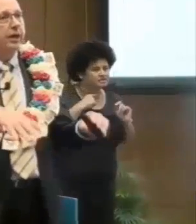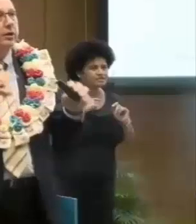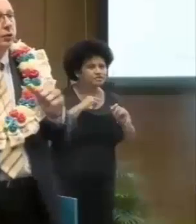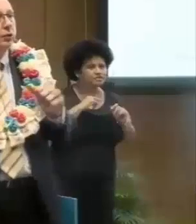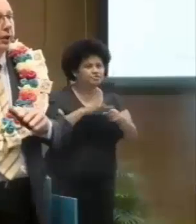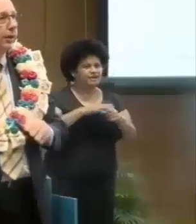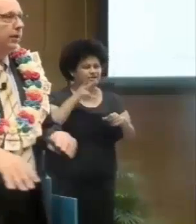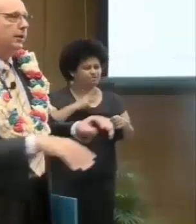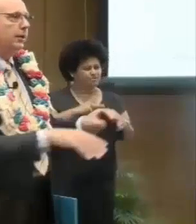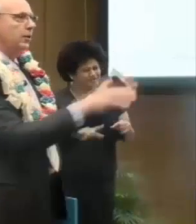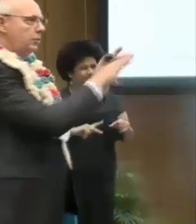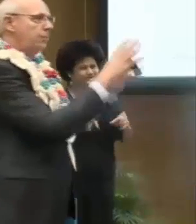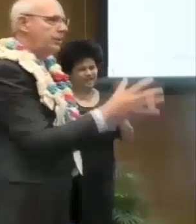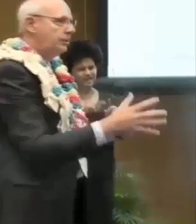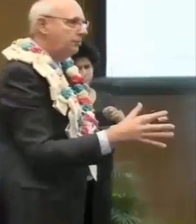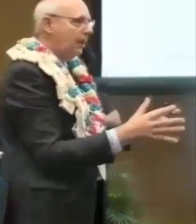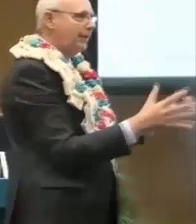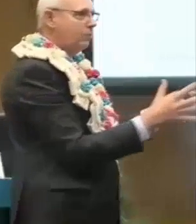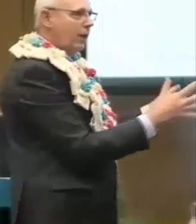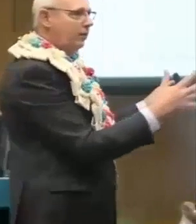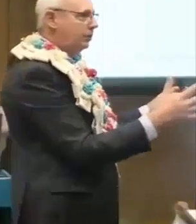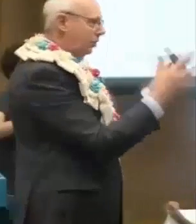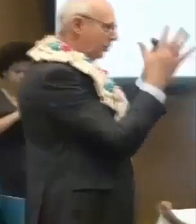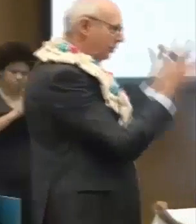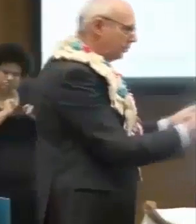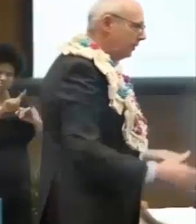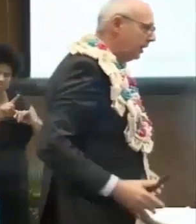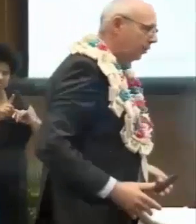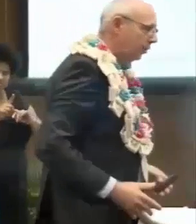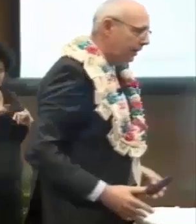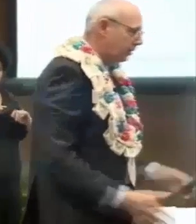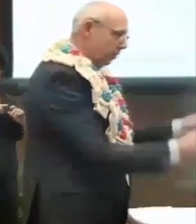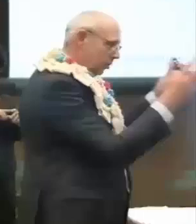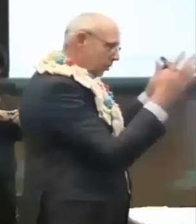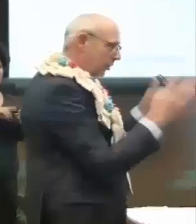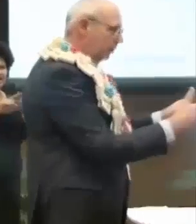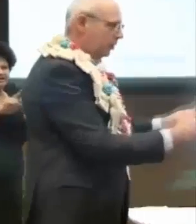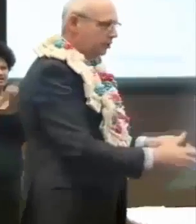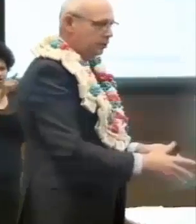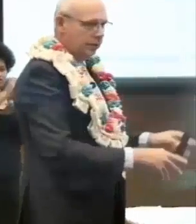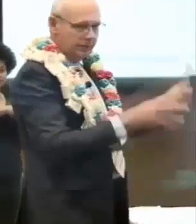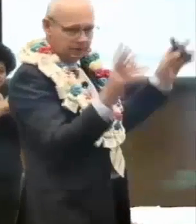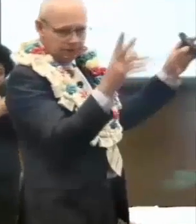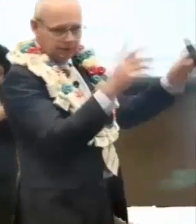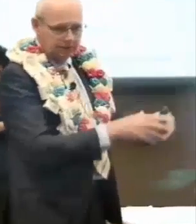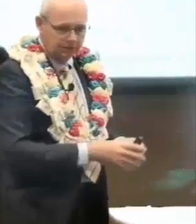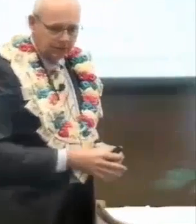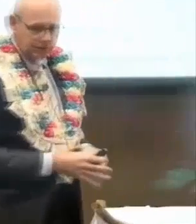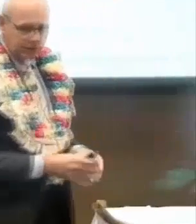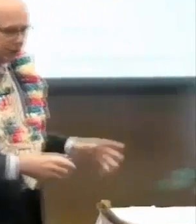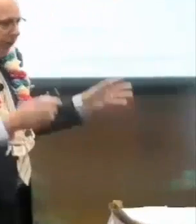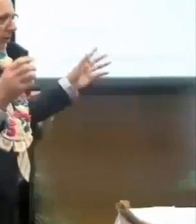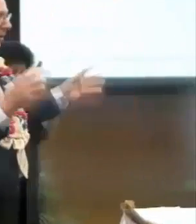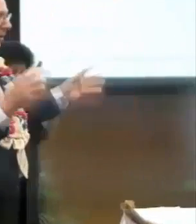to their journey. Not to a pre-stipulated way in which, to be a lawyer, you are going to do this. You have